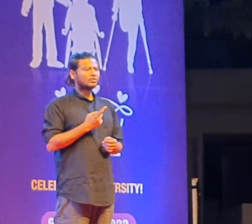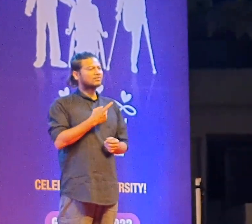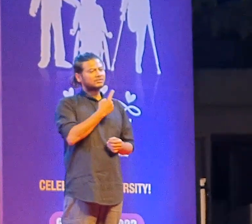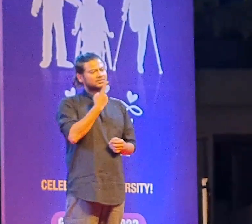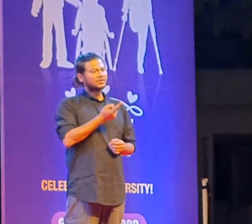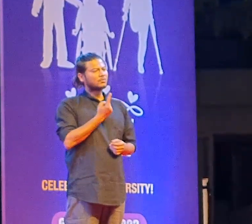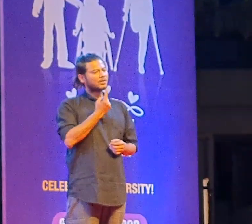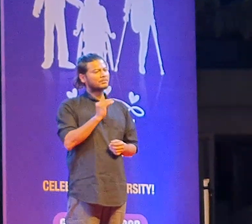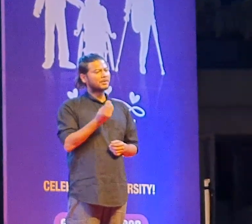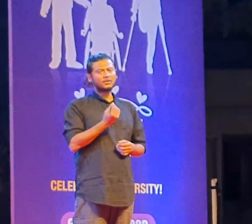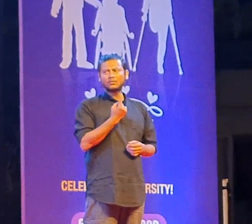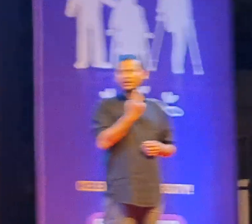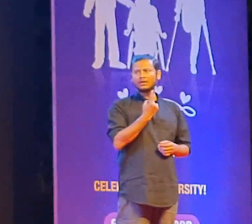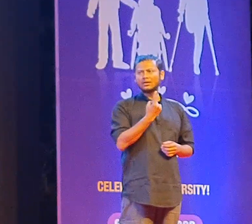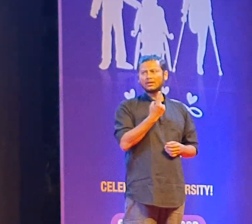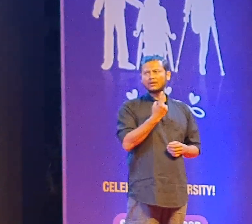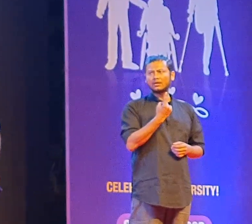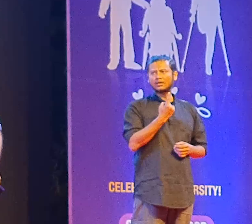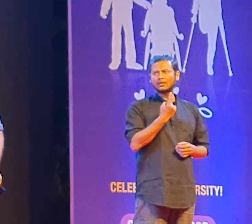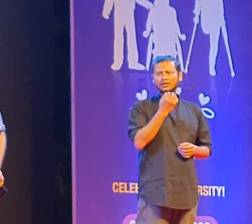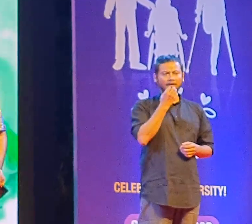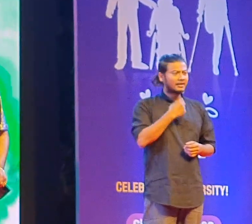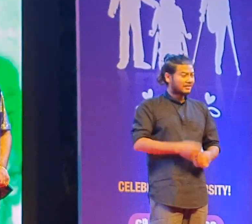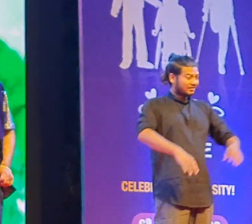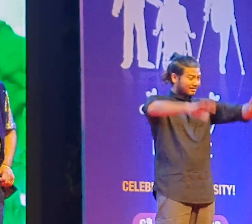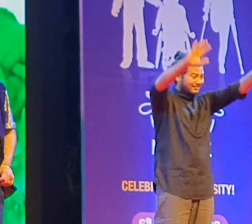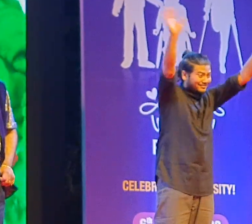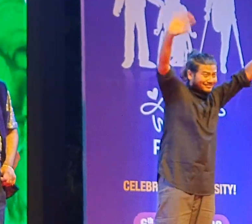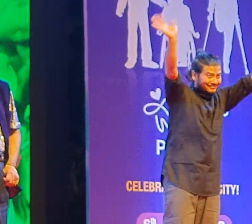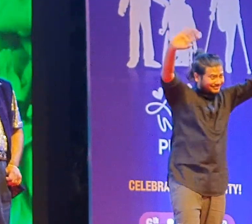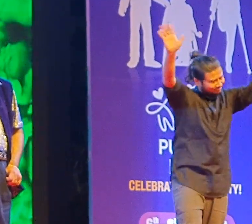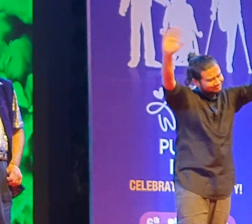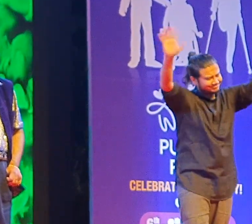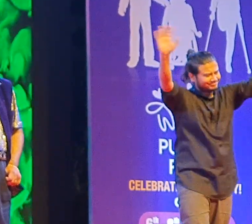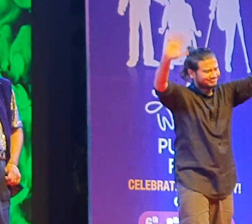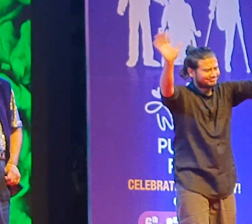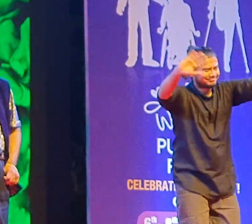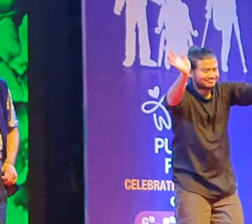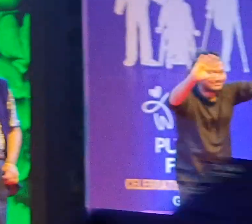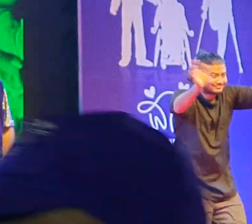Hello everyone, are you ready to